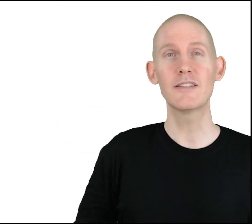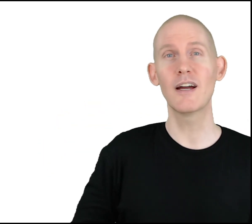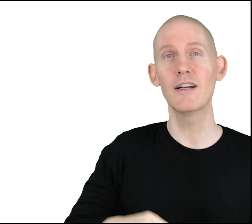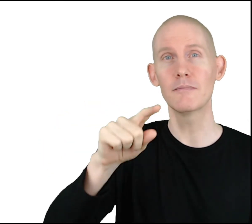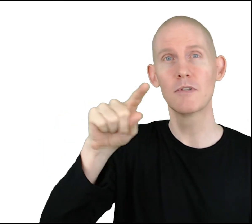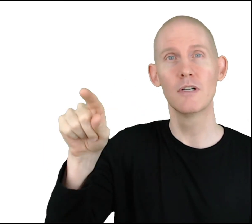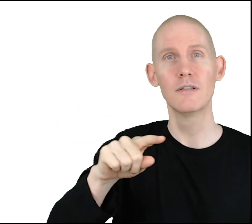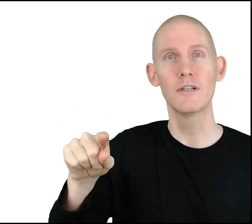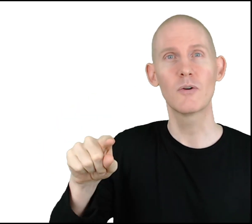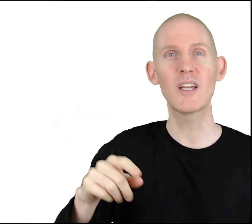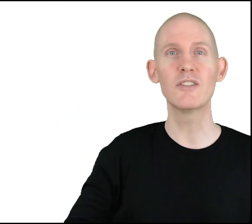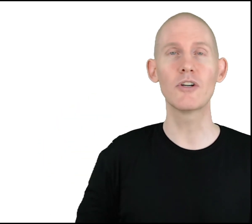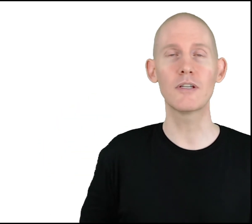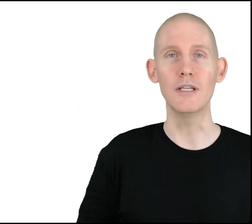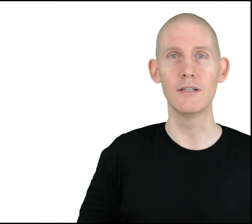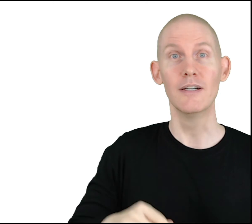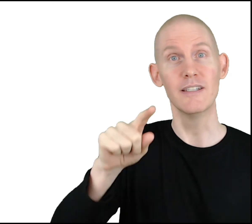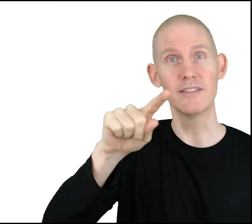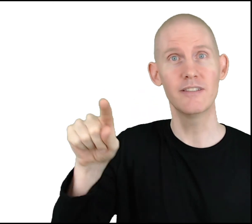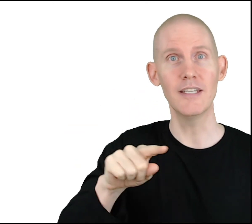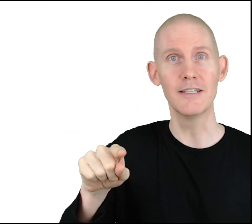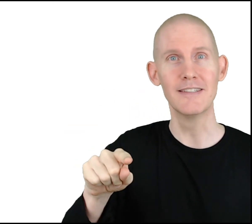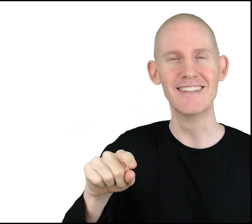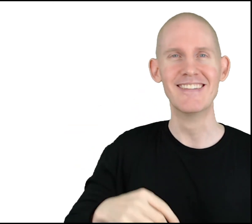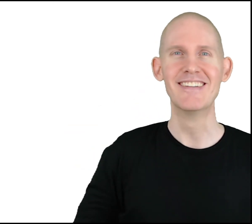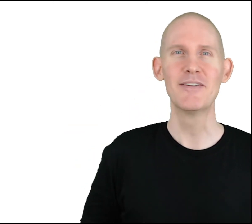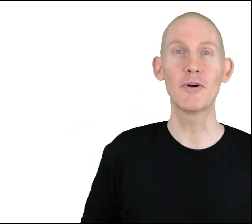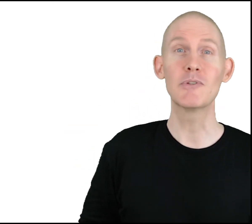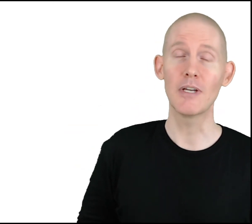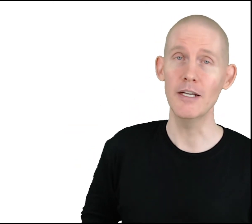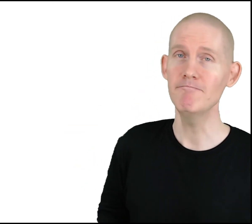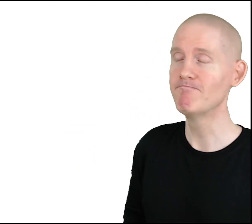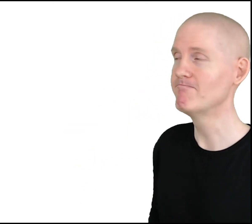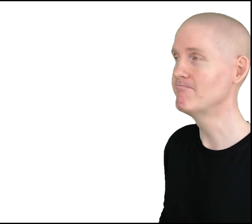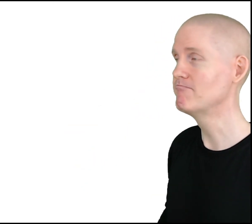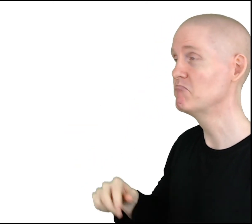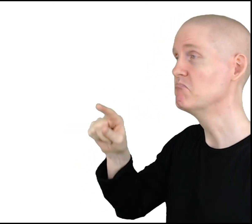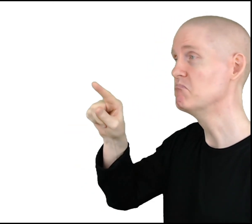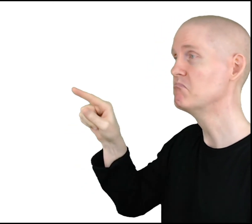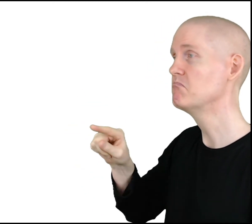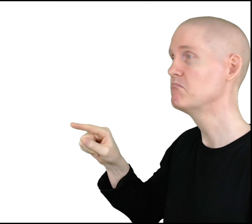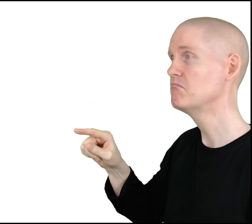of quick and jerky. Z. From the side.